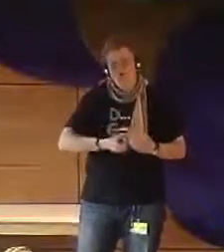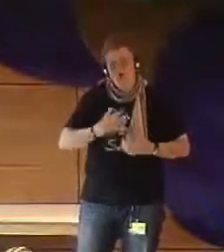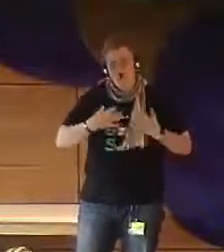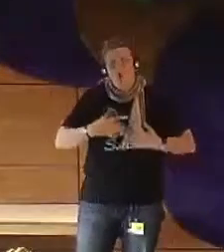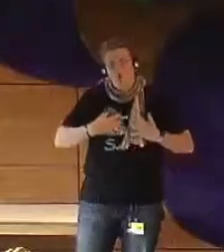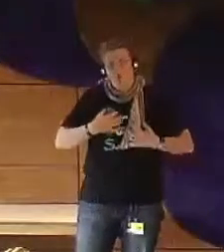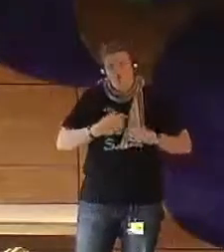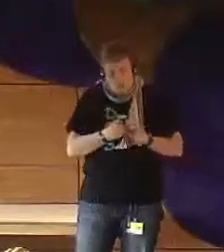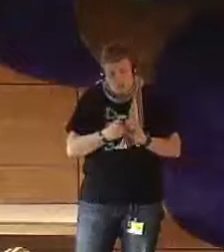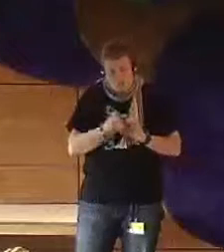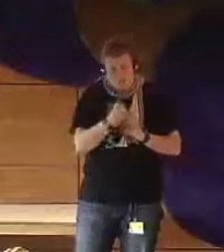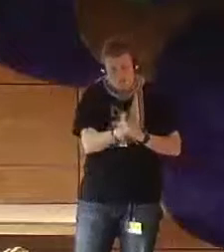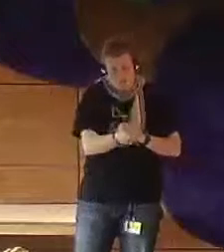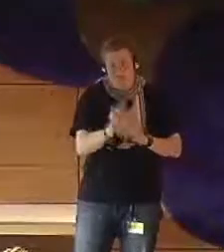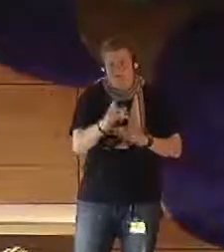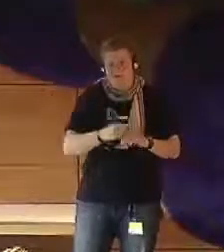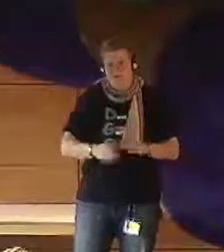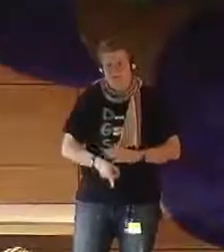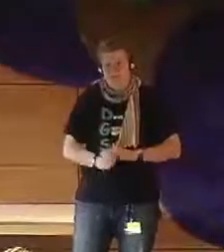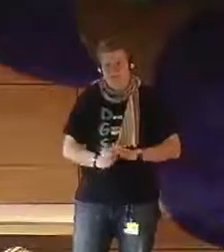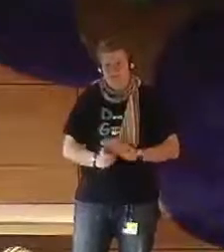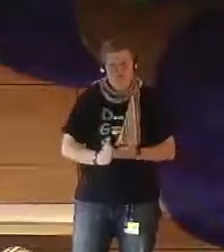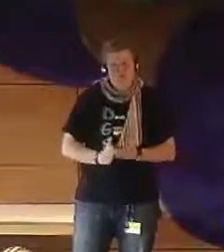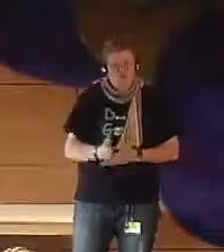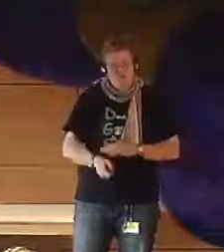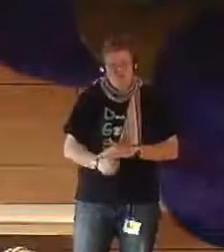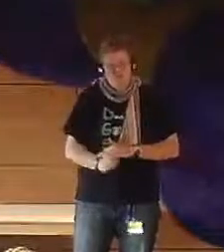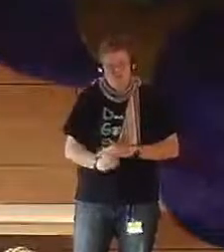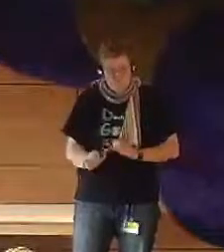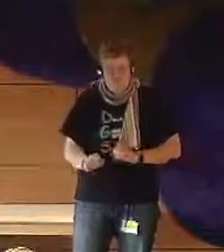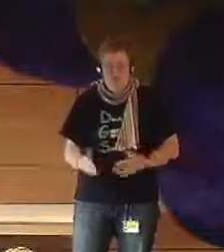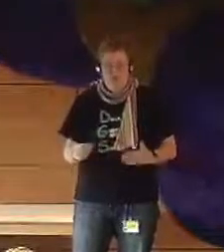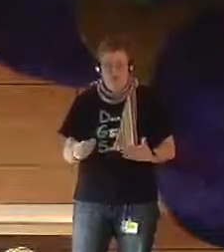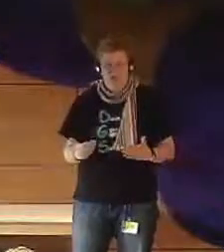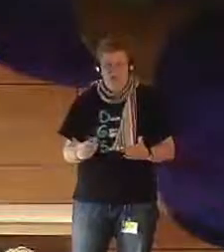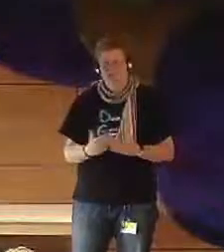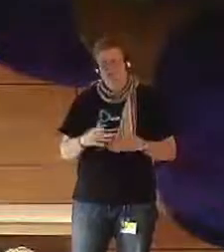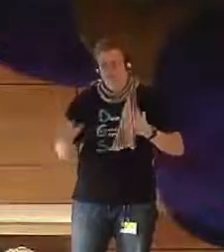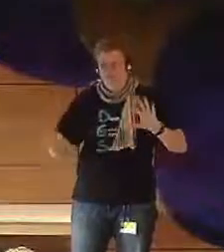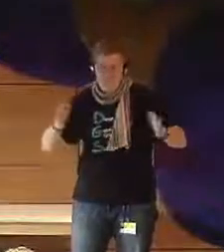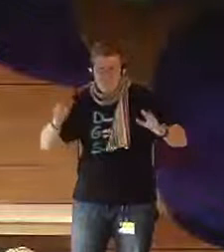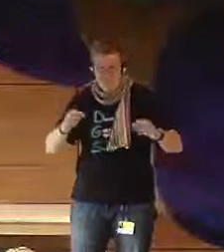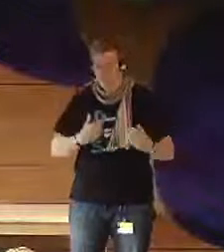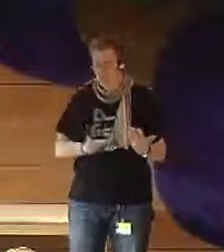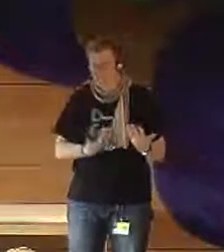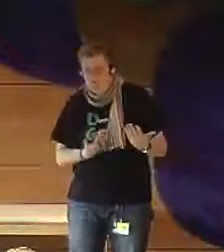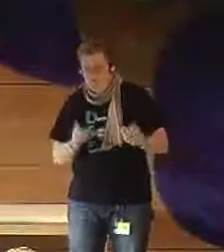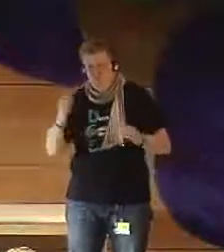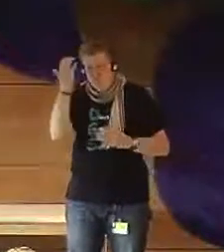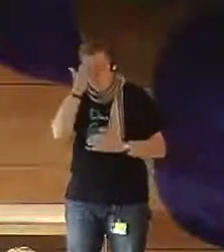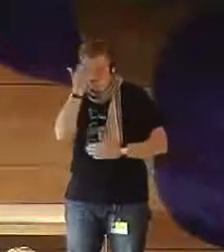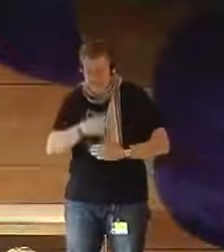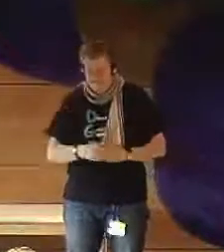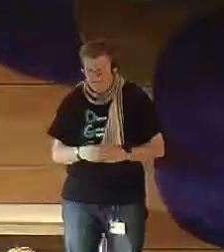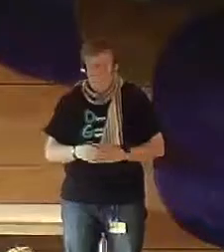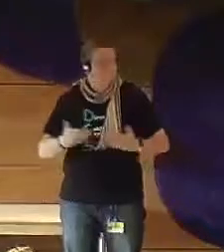However, the reason that we want to treat is not just for the production of puberty, it's to protect